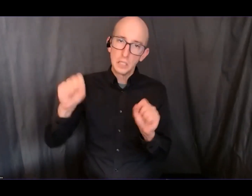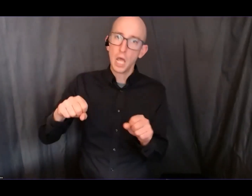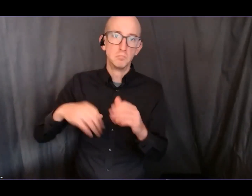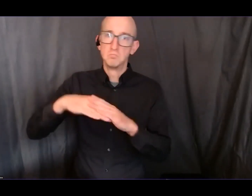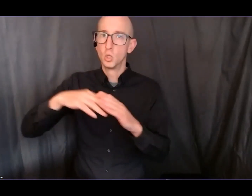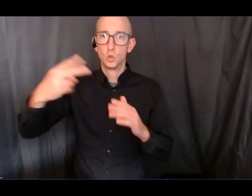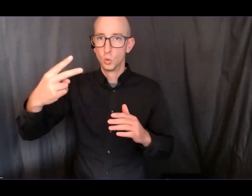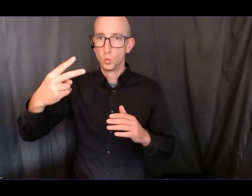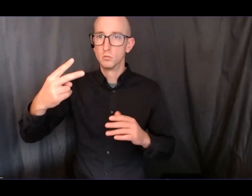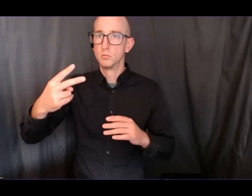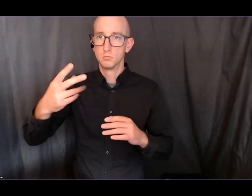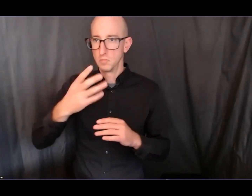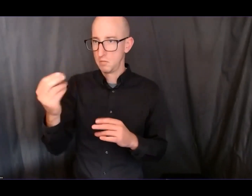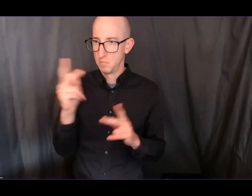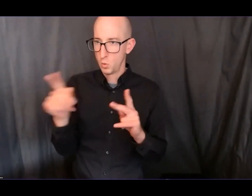folks can